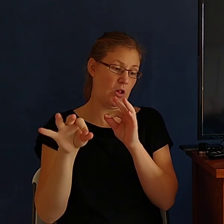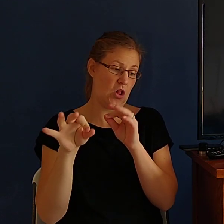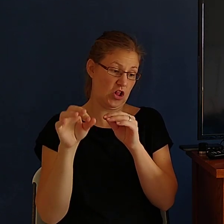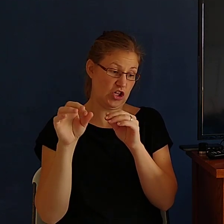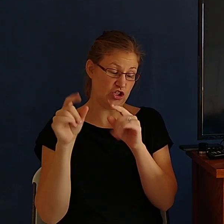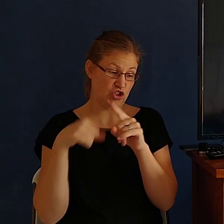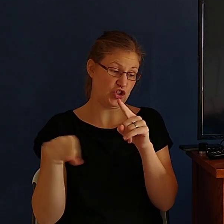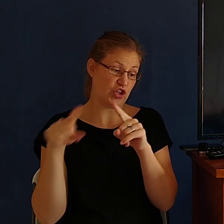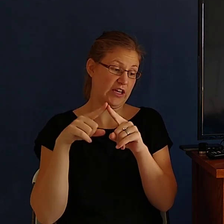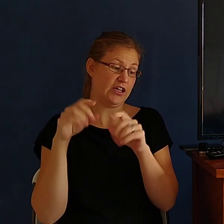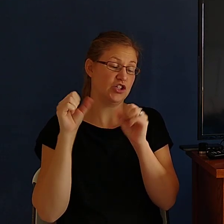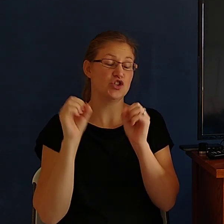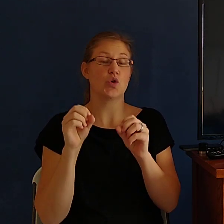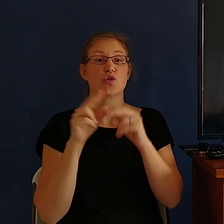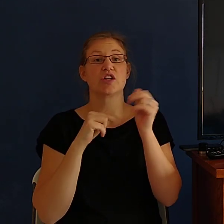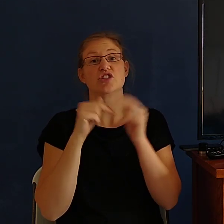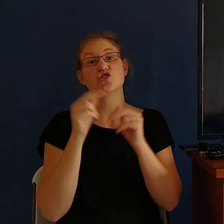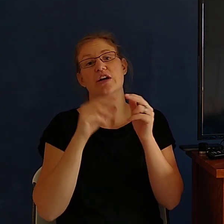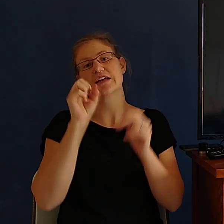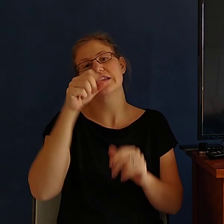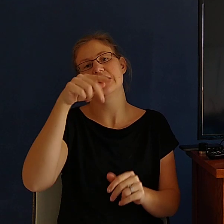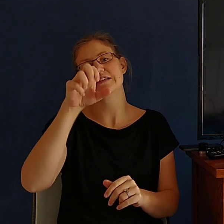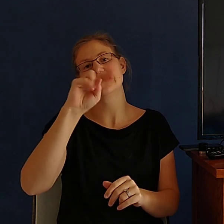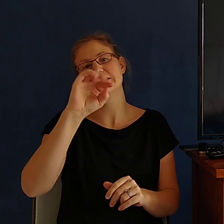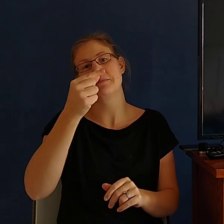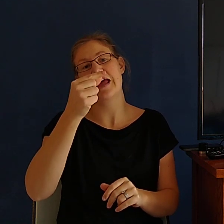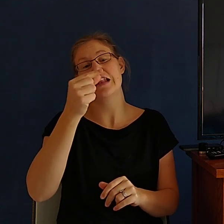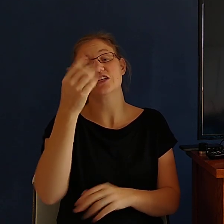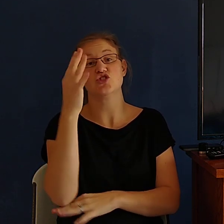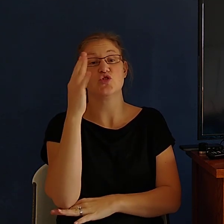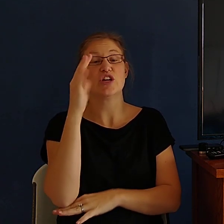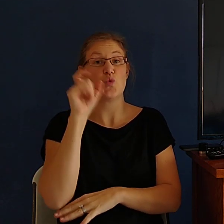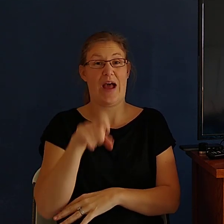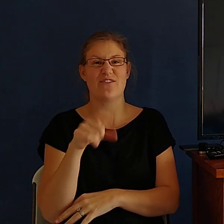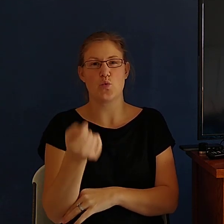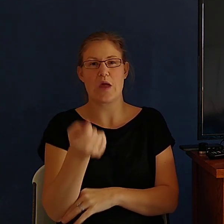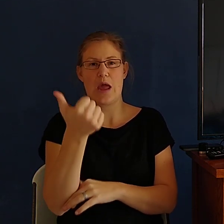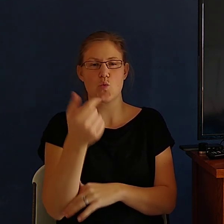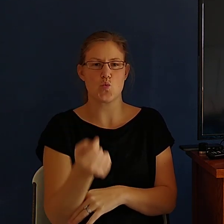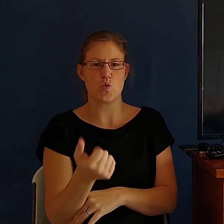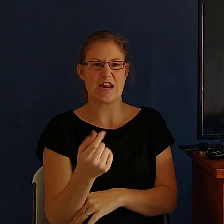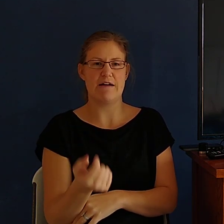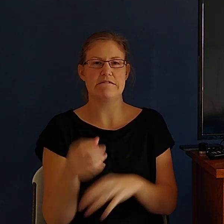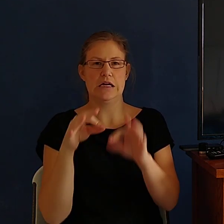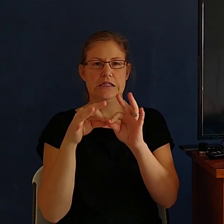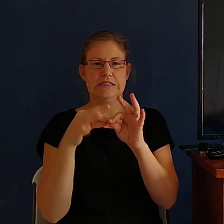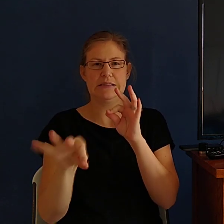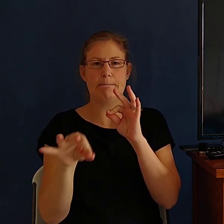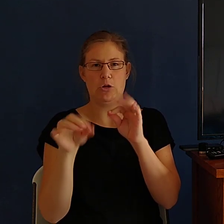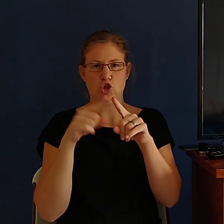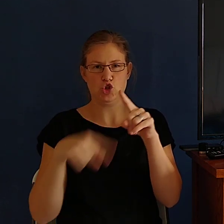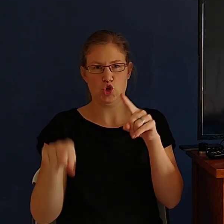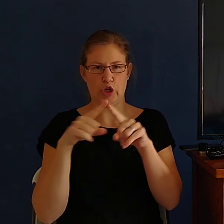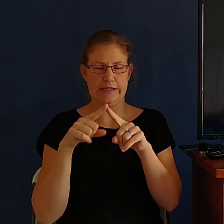in order to construct a spanning tree, we need to get rid of these simple circuits.